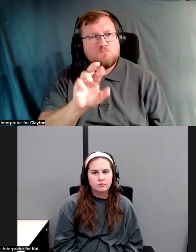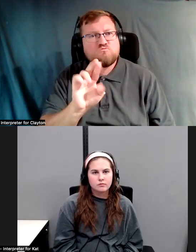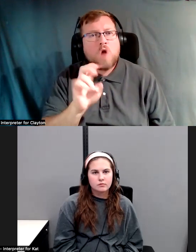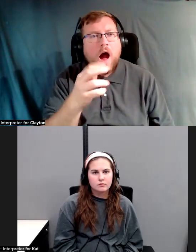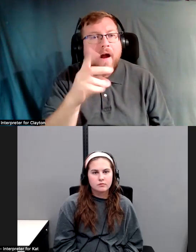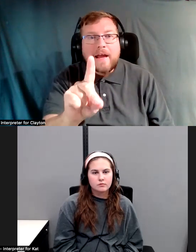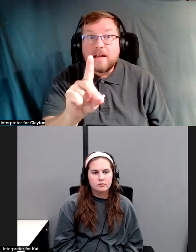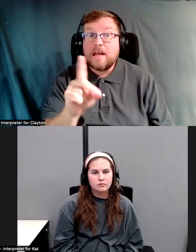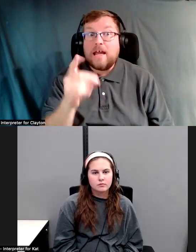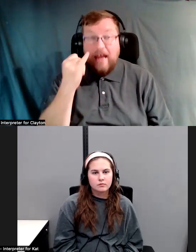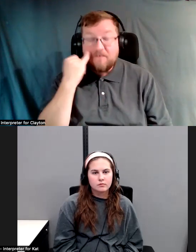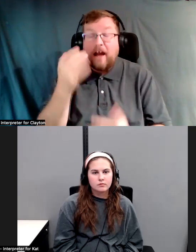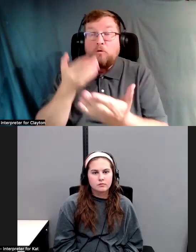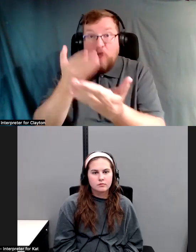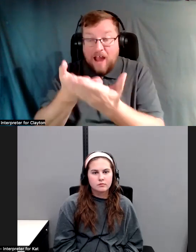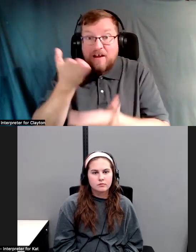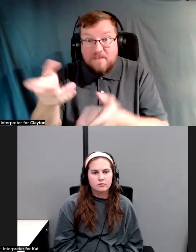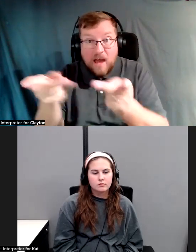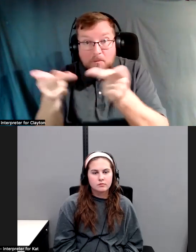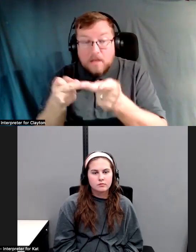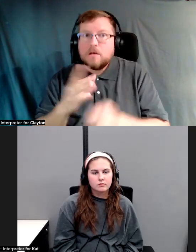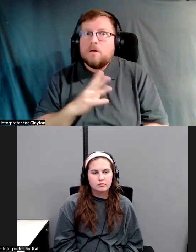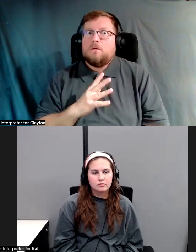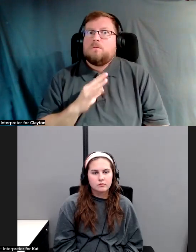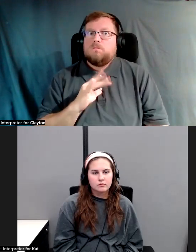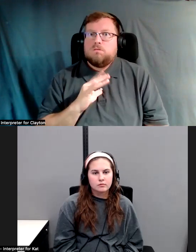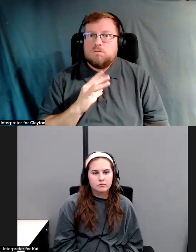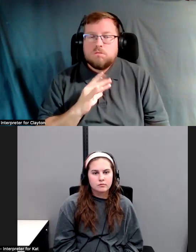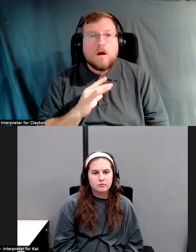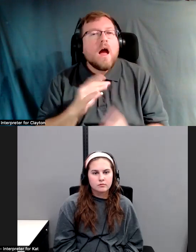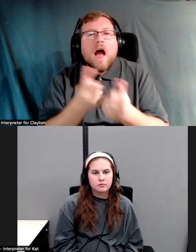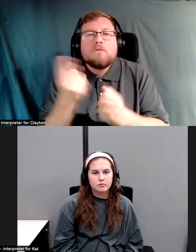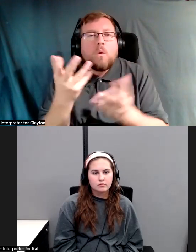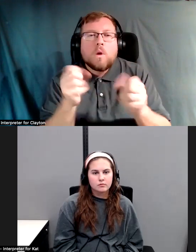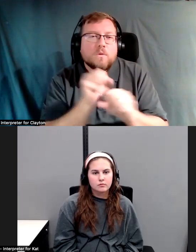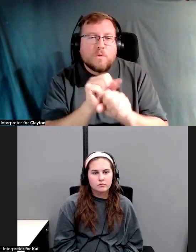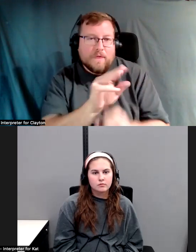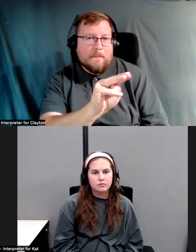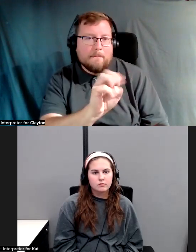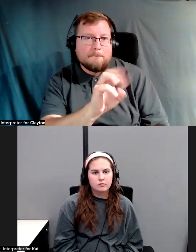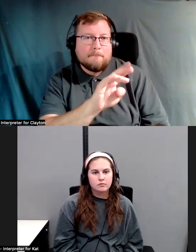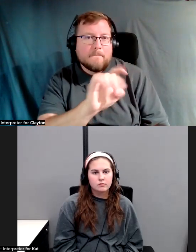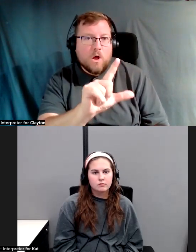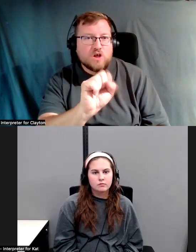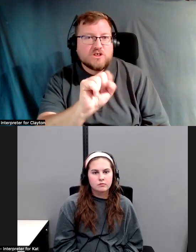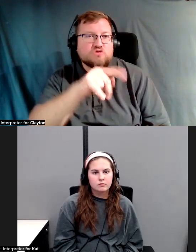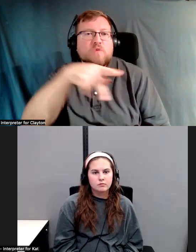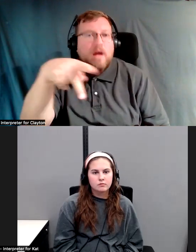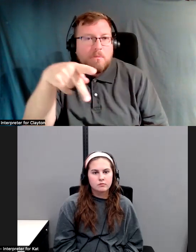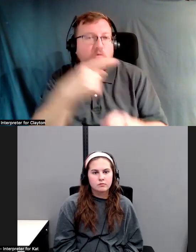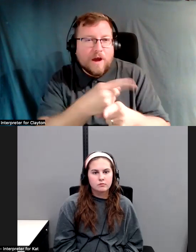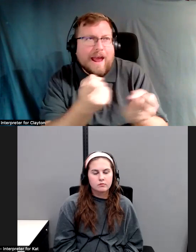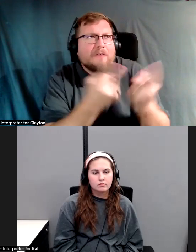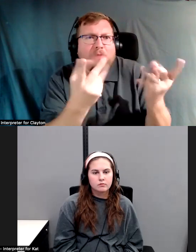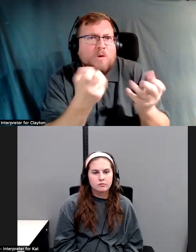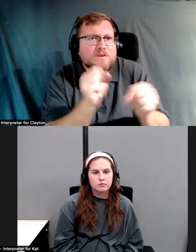that would be ideal. And everybody wants to work with Meryl Streep. I mean, that, as an actor,